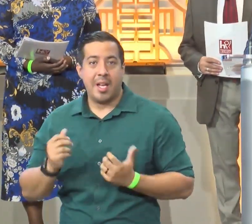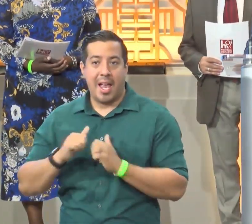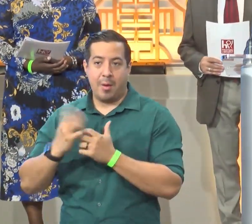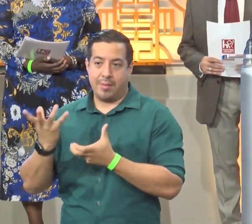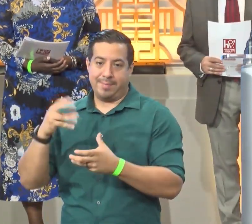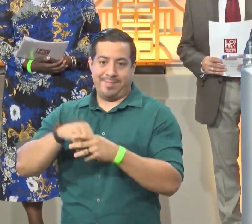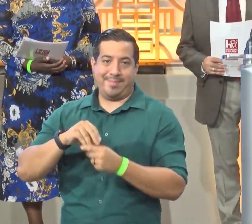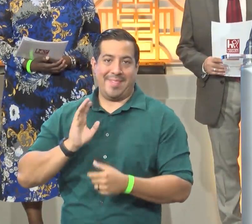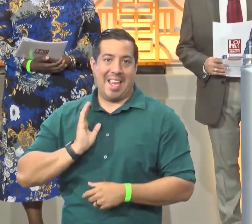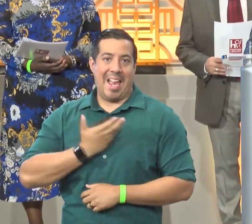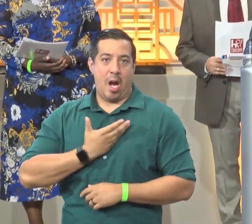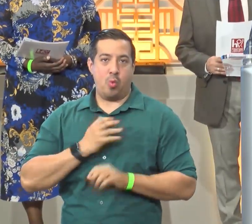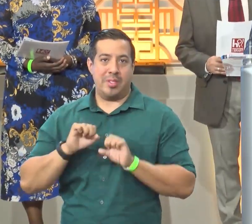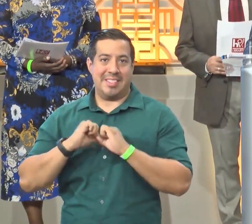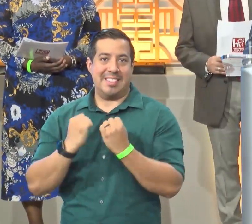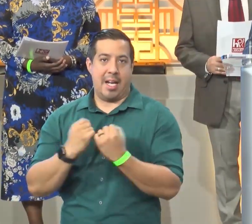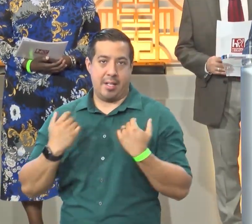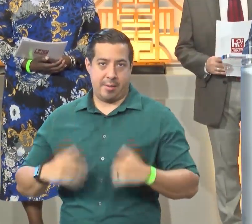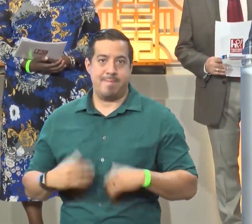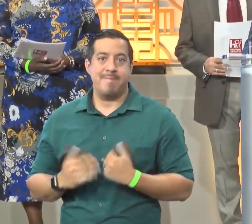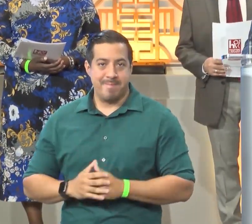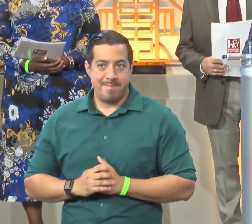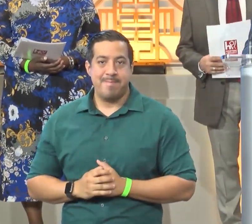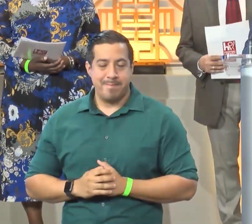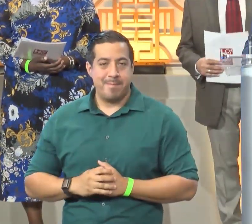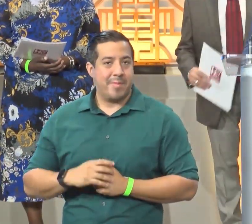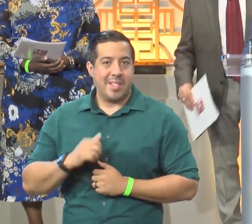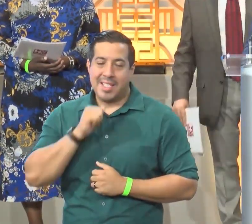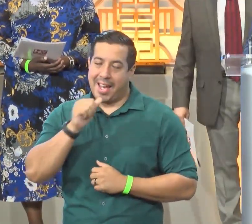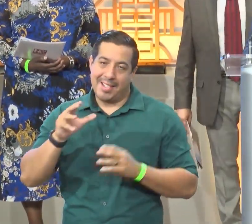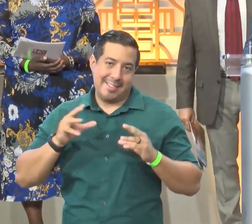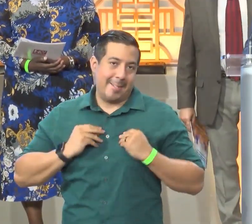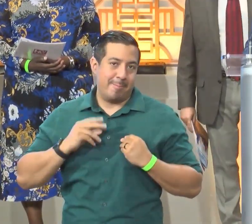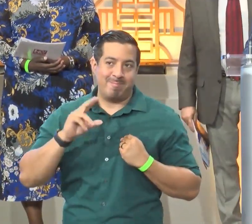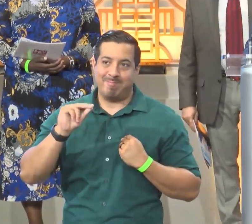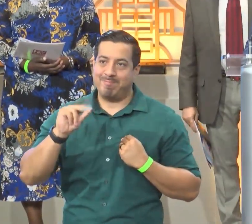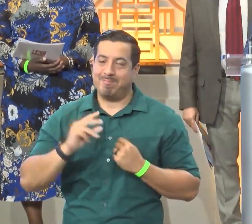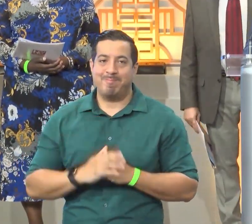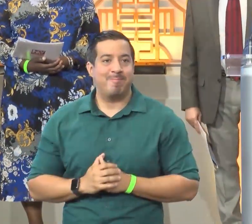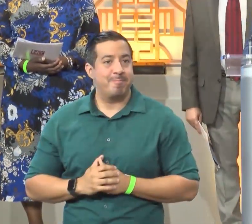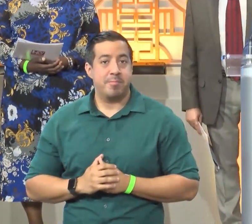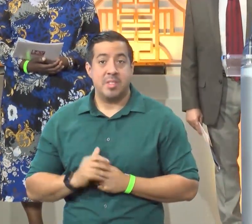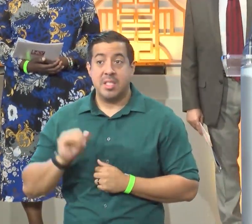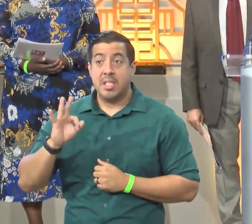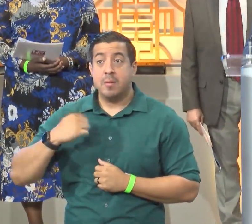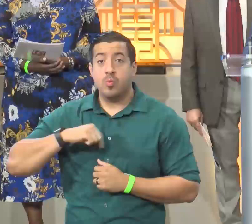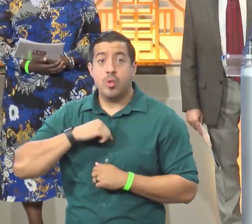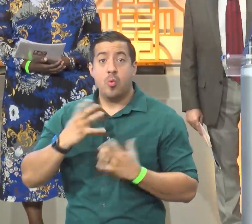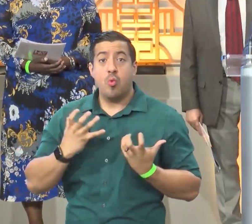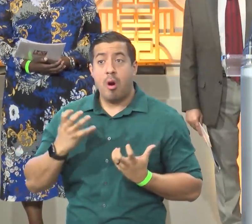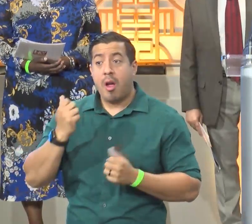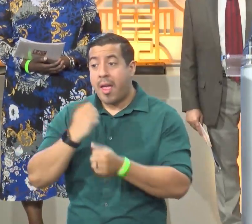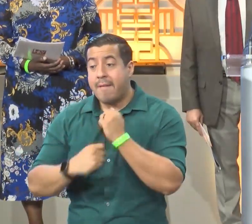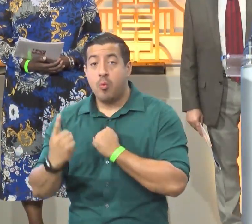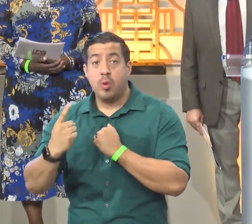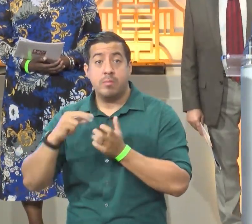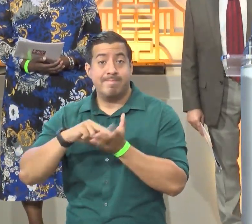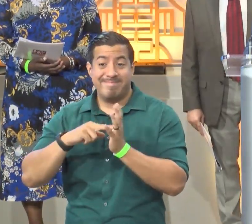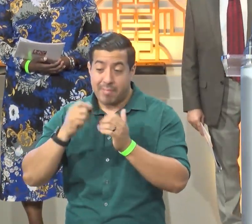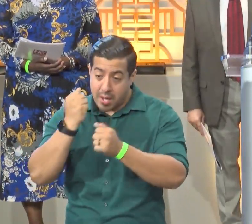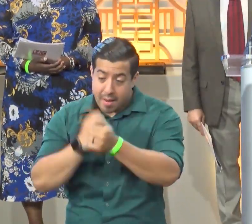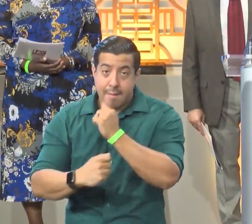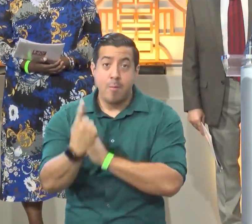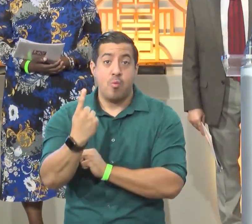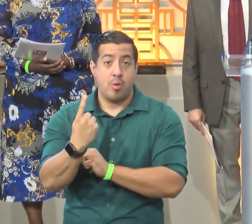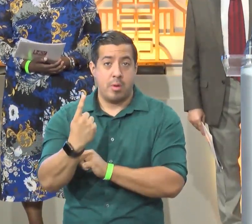our society. And this is simply unacceptable. If we want all, and I underscore all, Houstonians